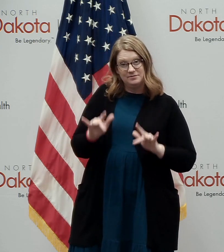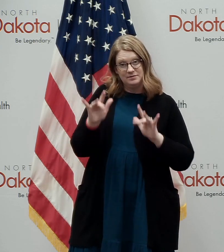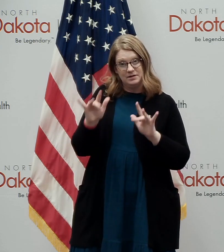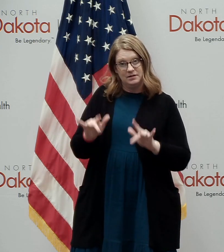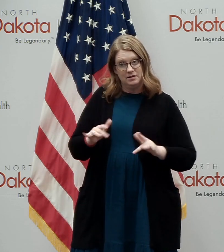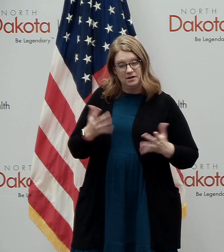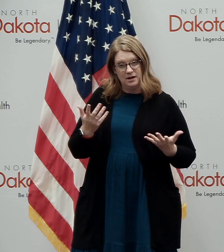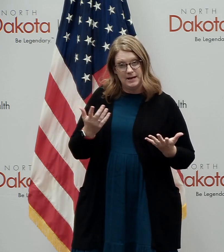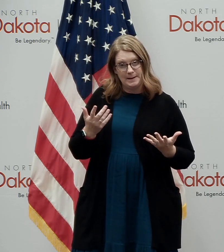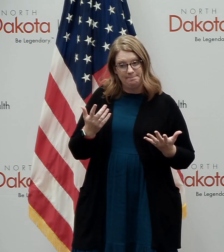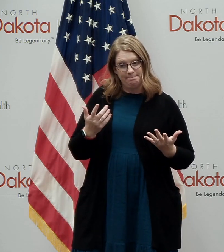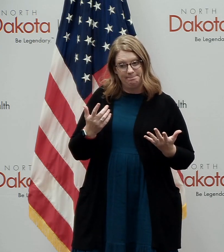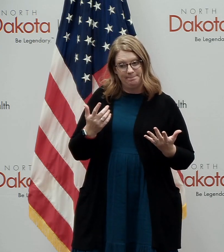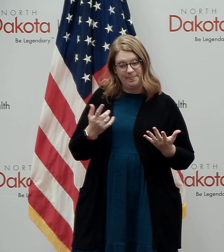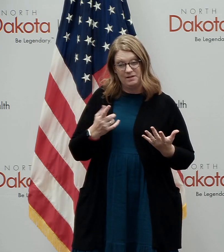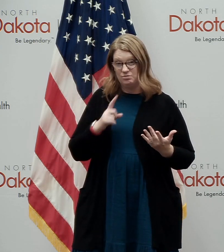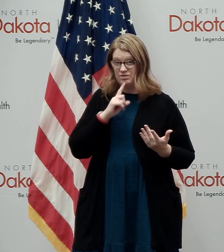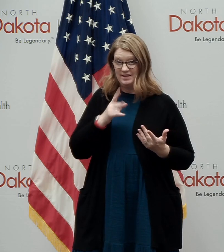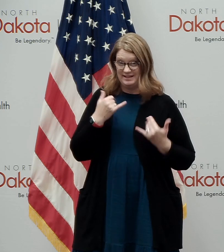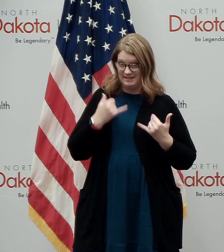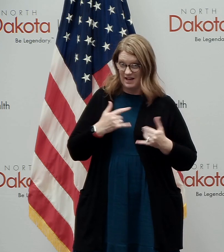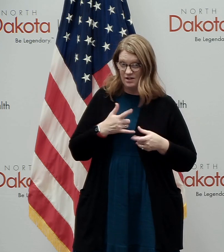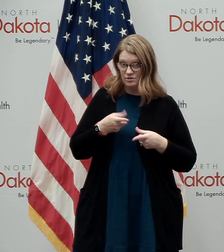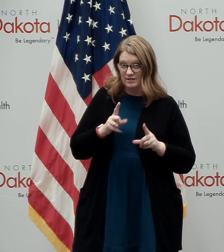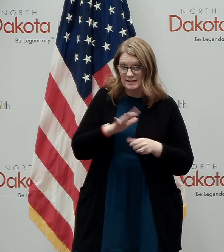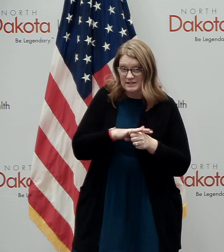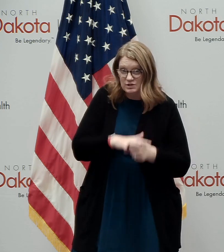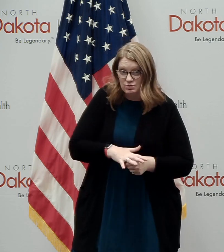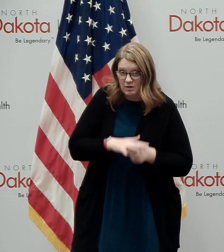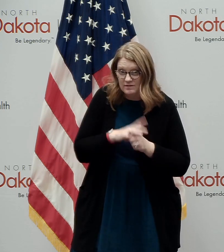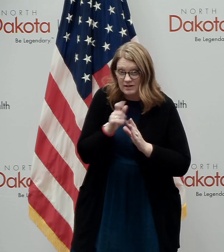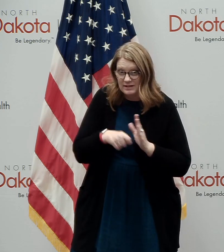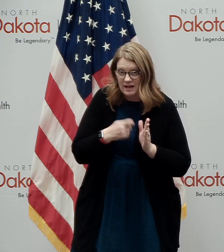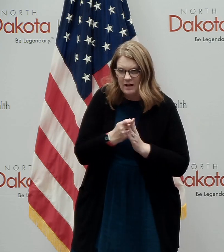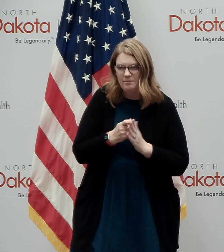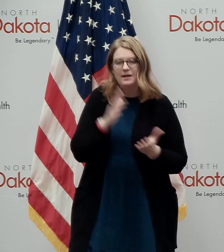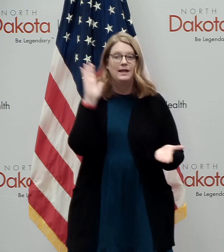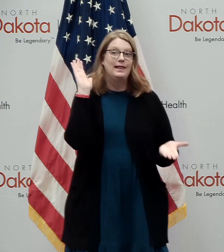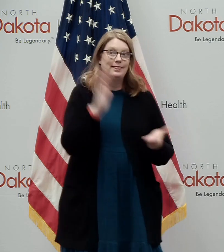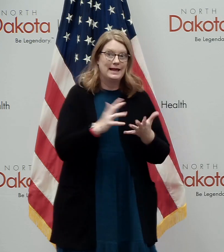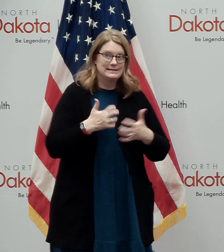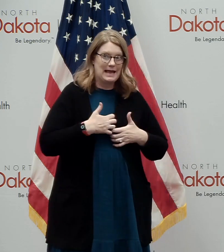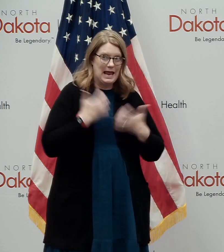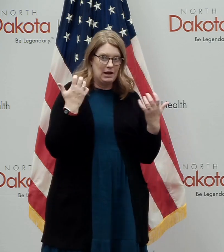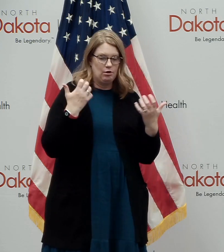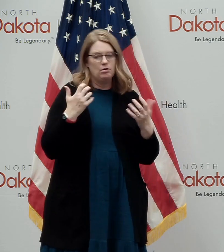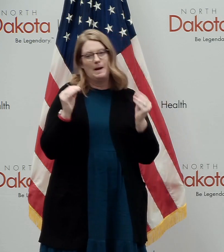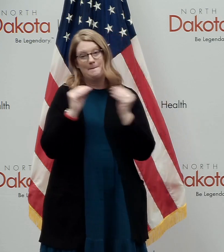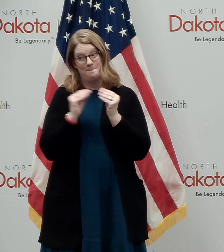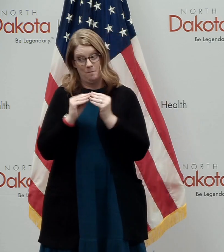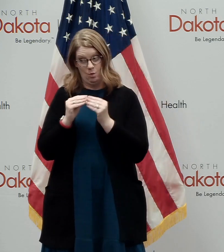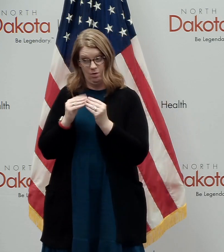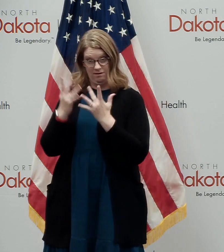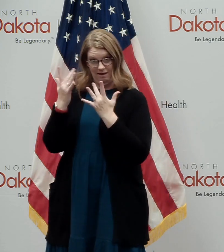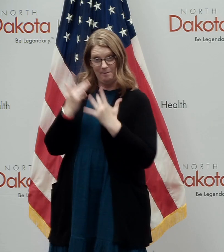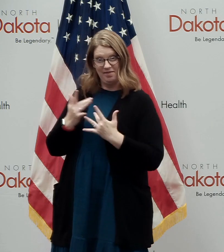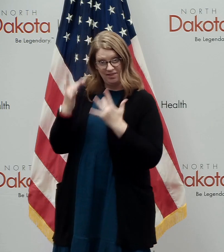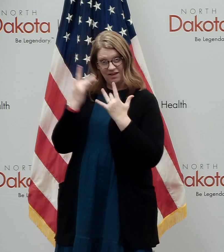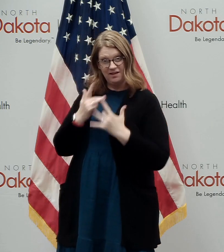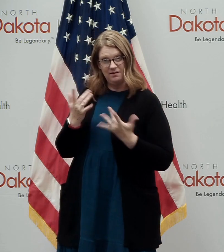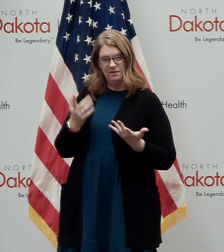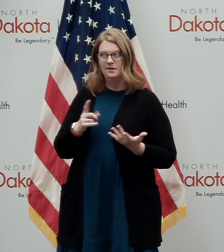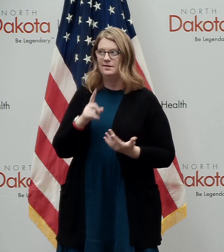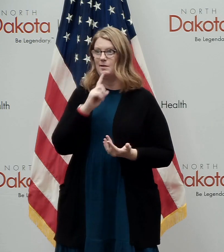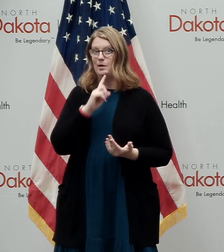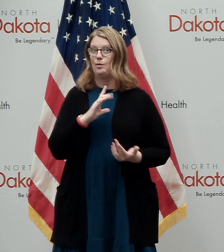sure, in this stressful time, but if it's possible to have, less anger and more empathy, that would be a very cool thing